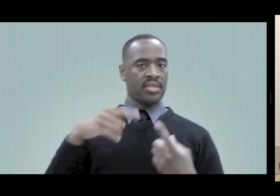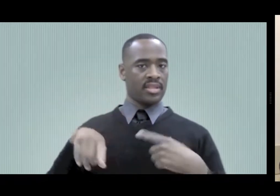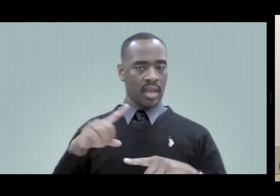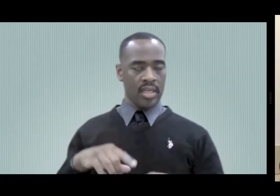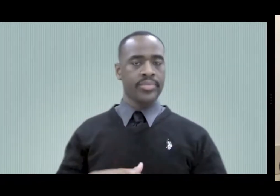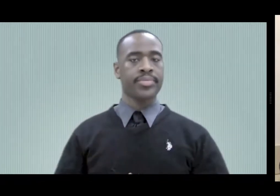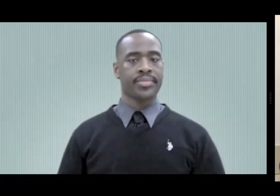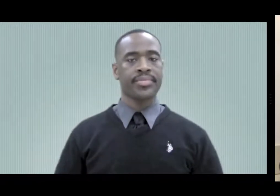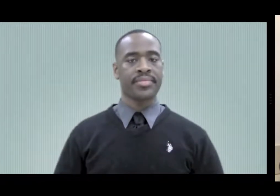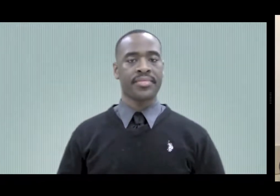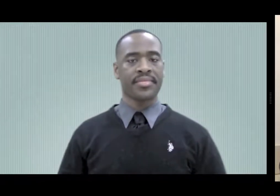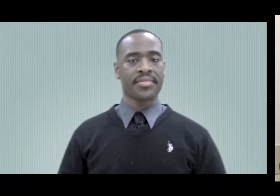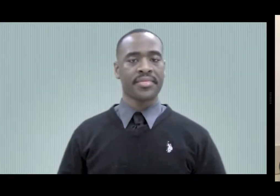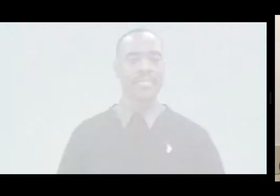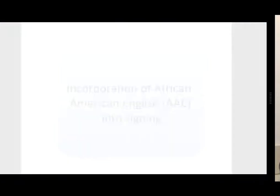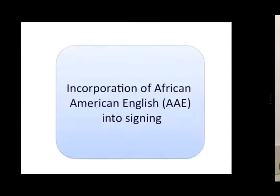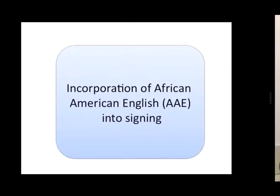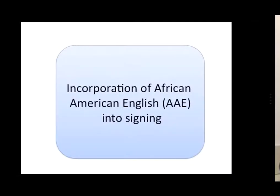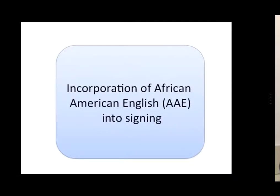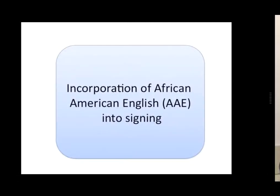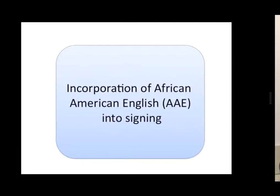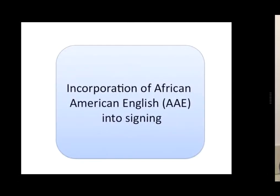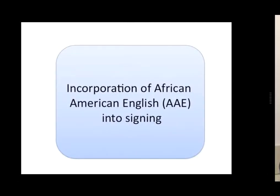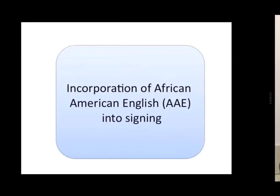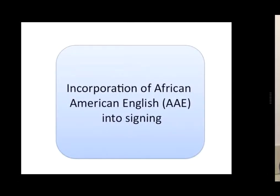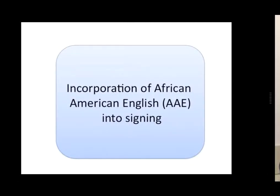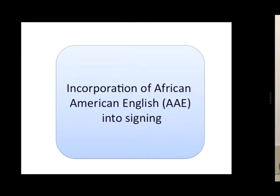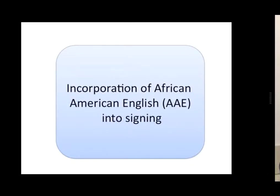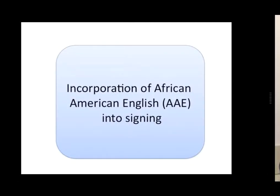They all sign these a little bit different.